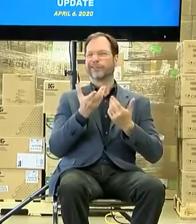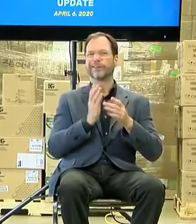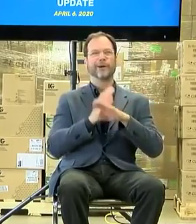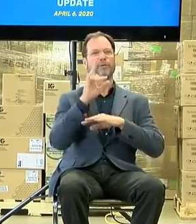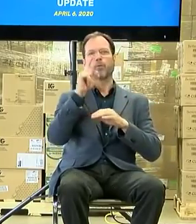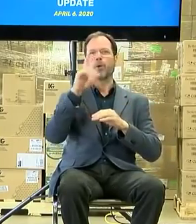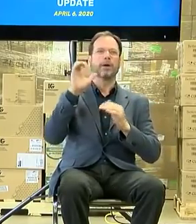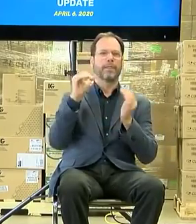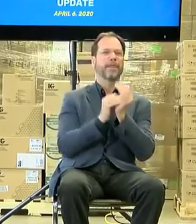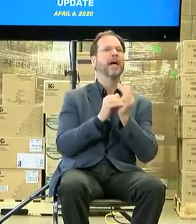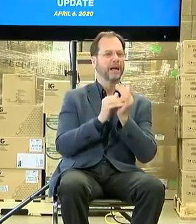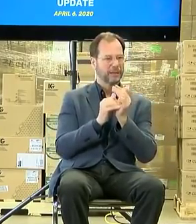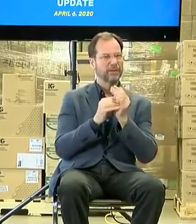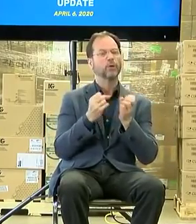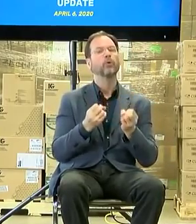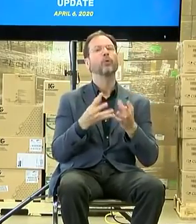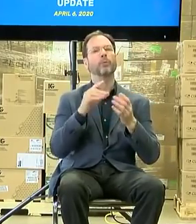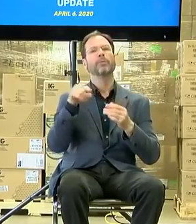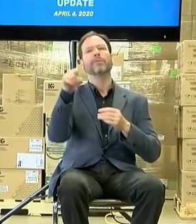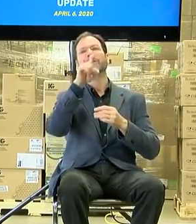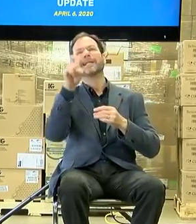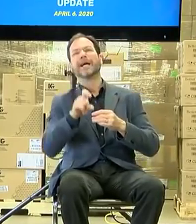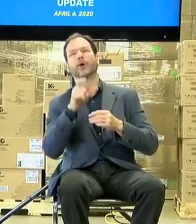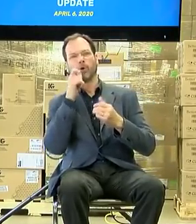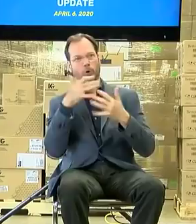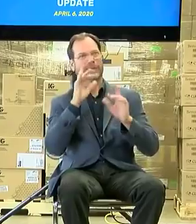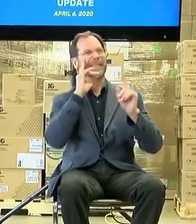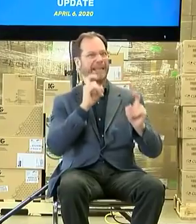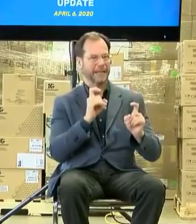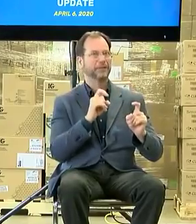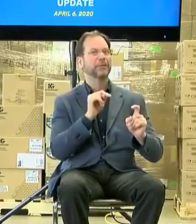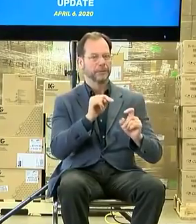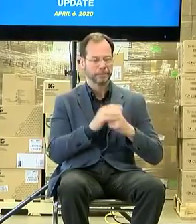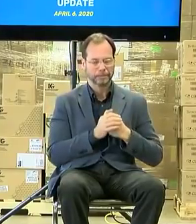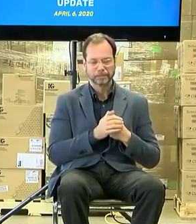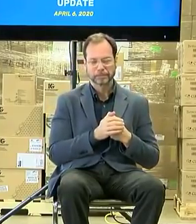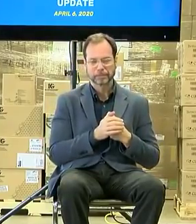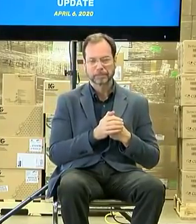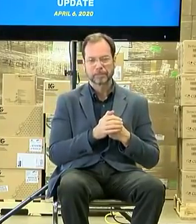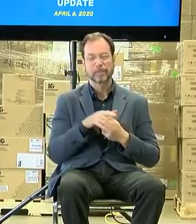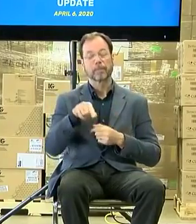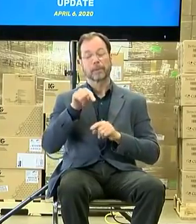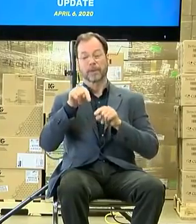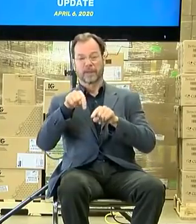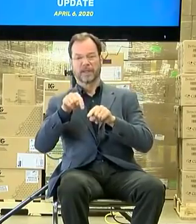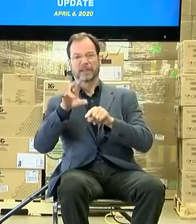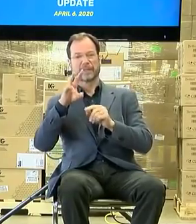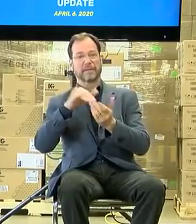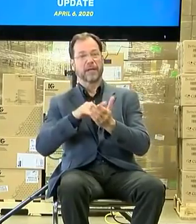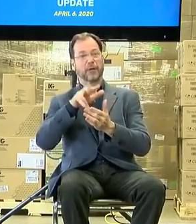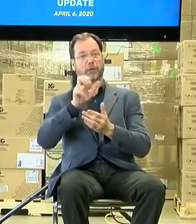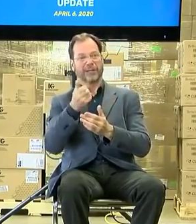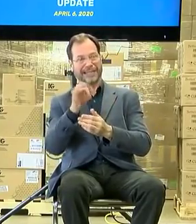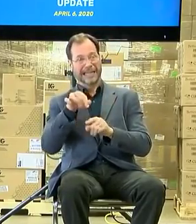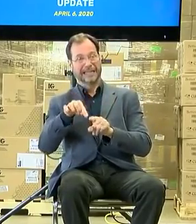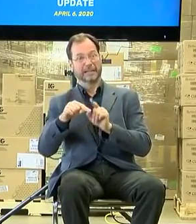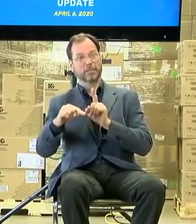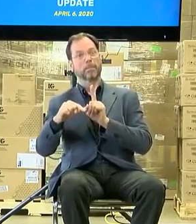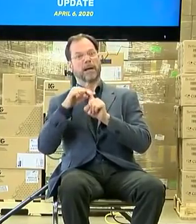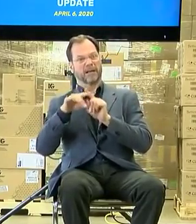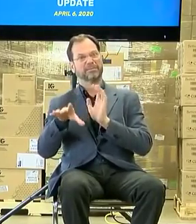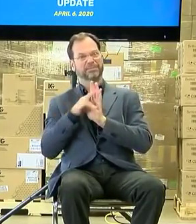100,000 in the number of Texans who are being tested. Of these 7,319 who have tested